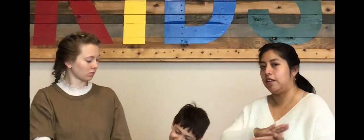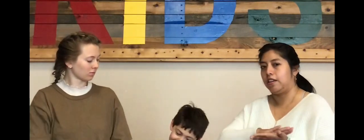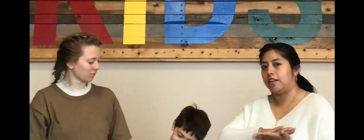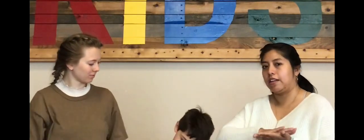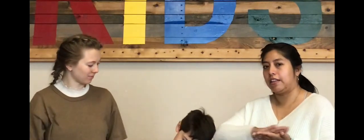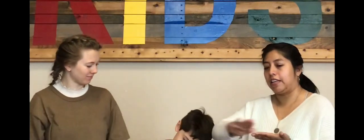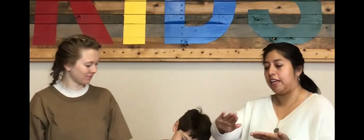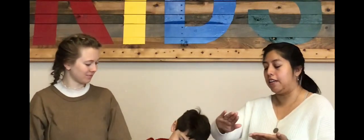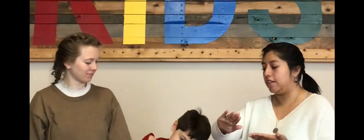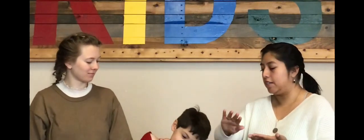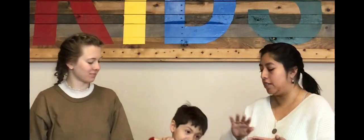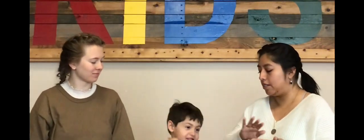Clean,